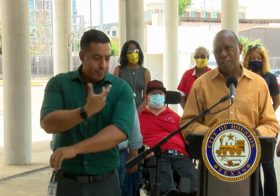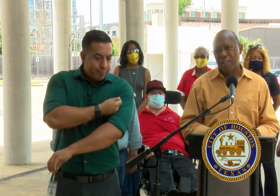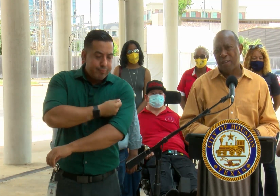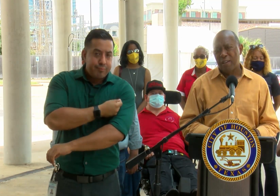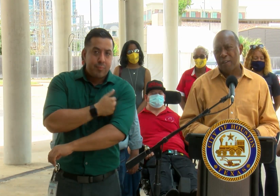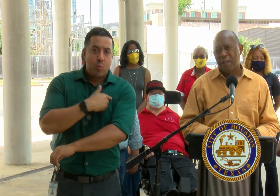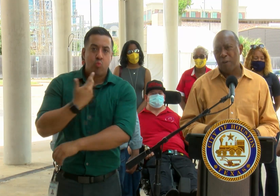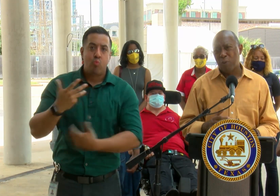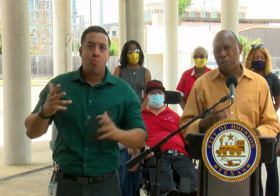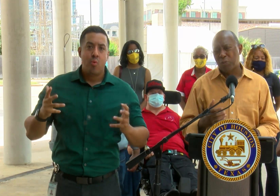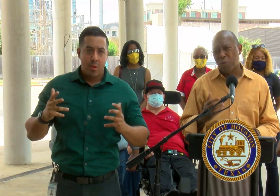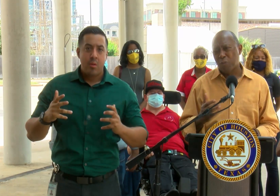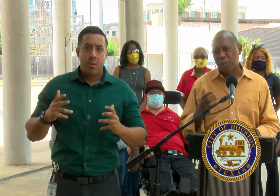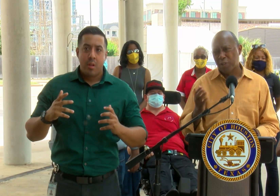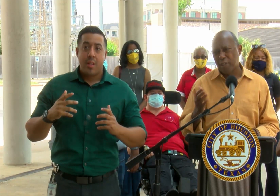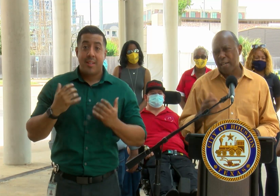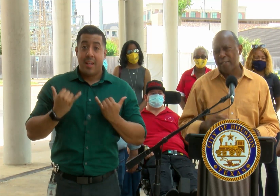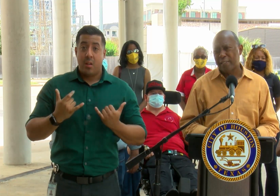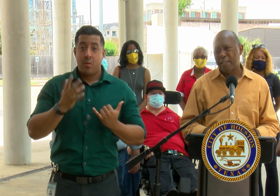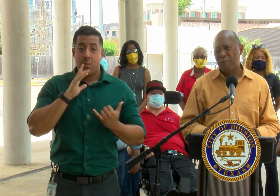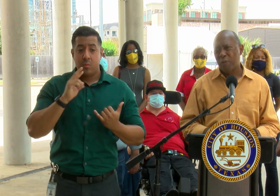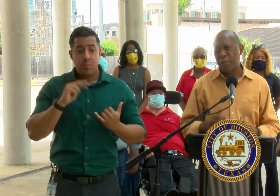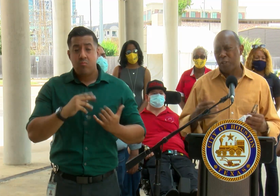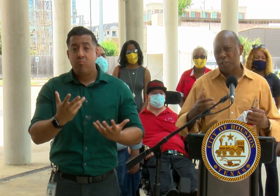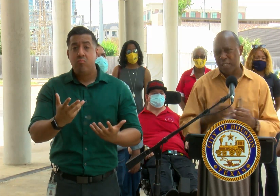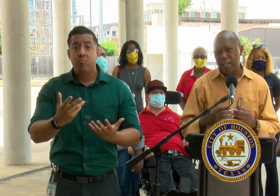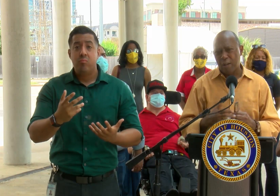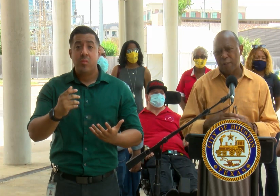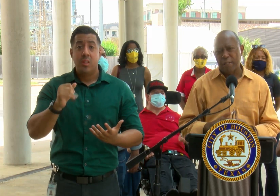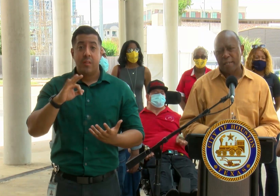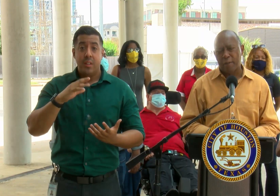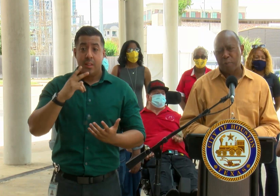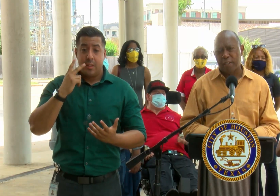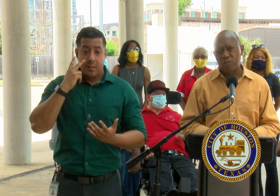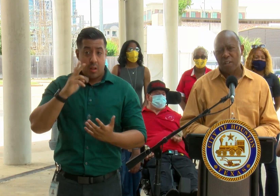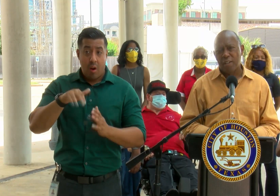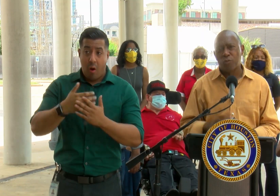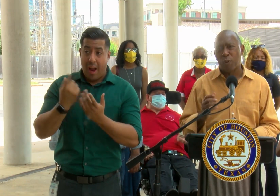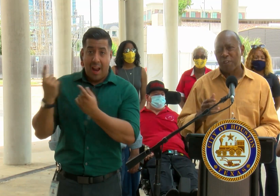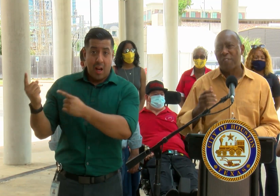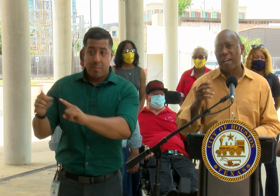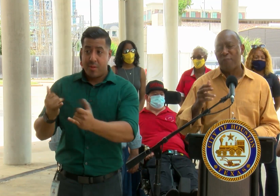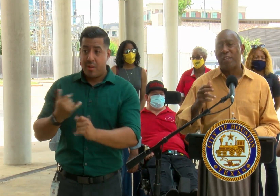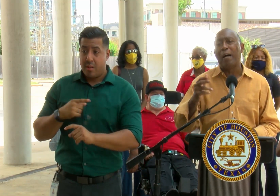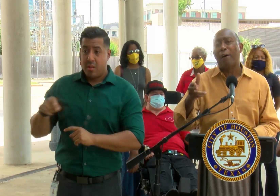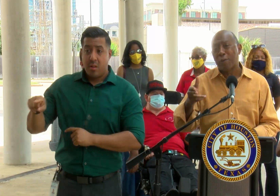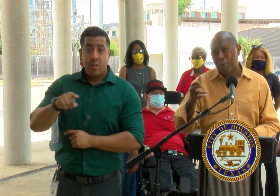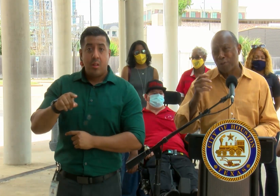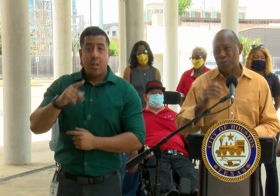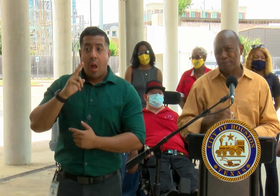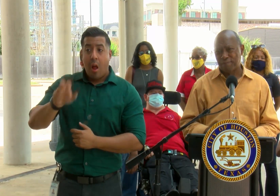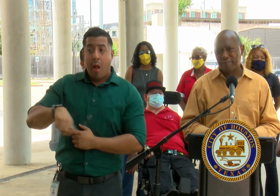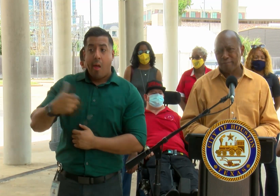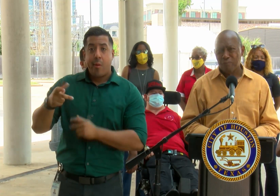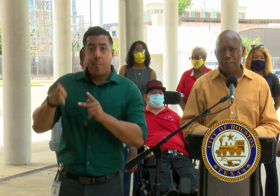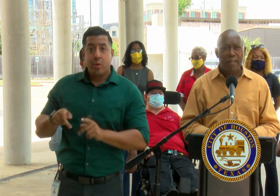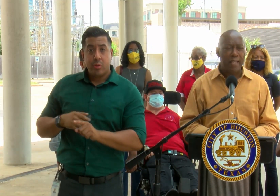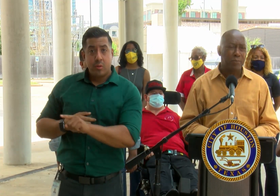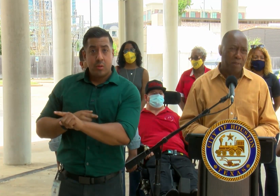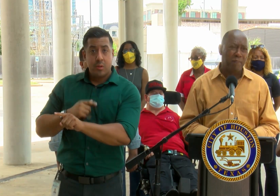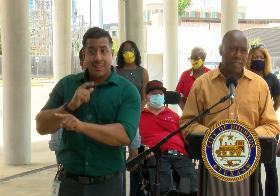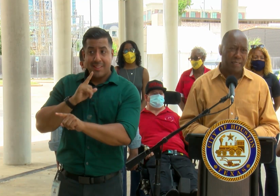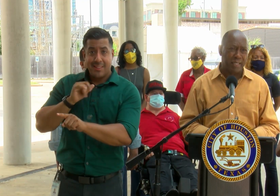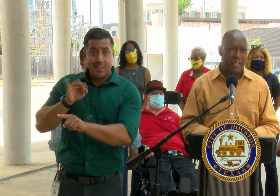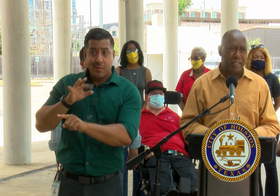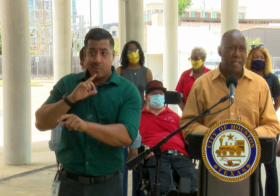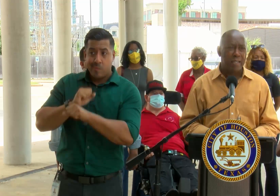vaccinated. And what you look at and say when you're seeing all of that taking place is whether or not the other person has